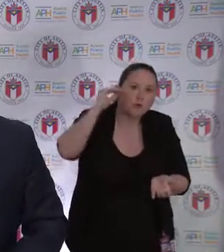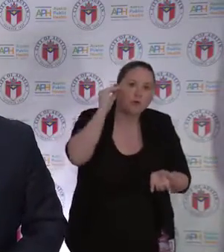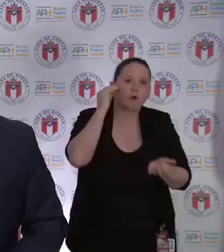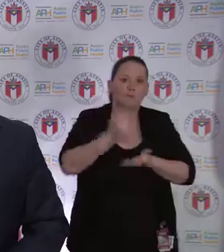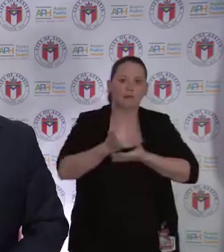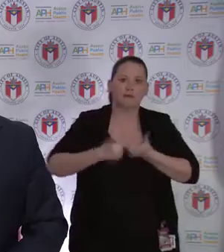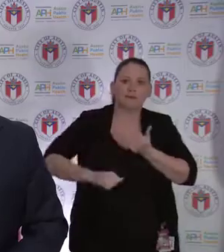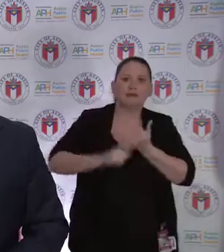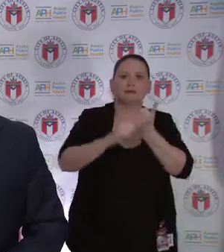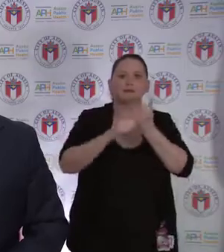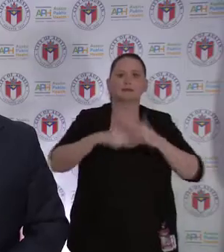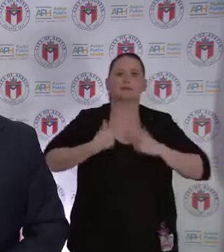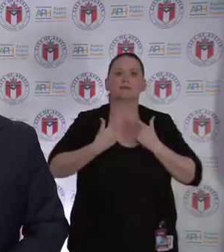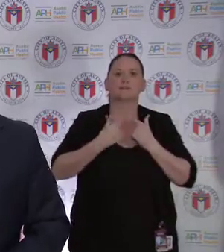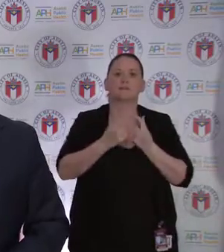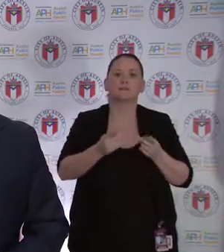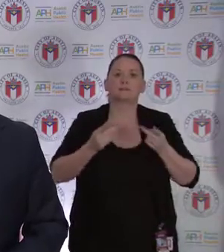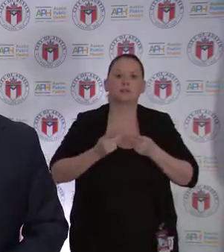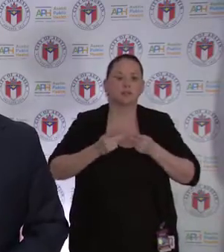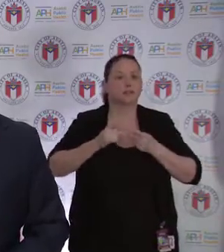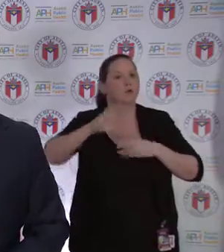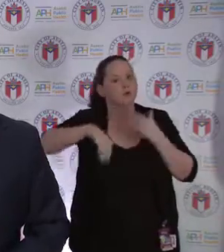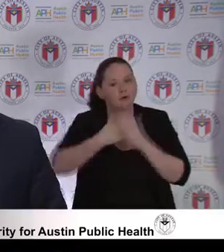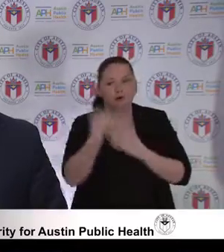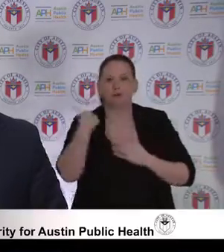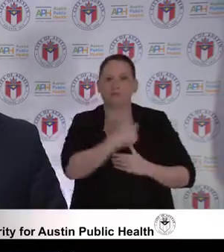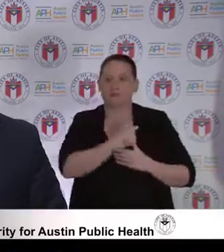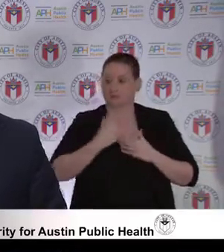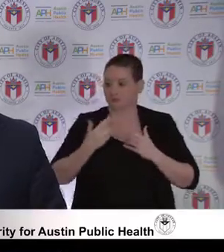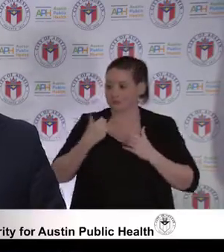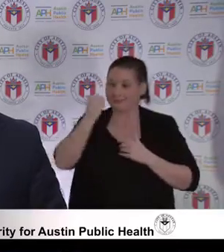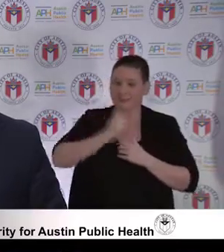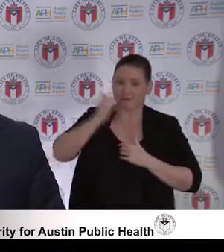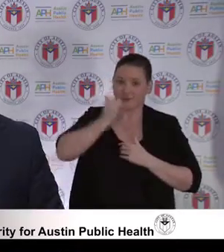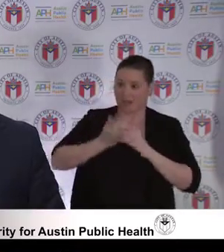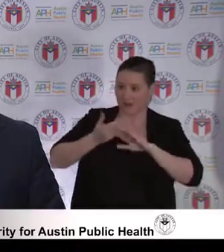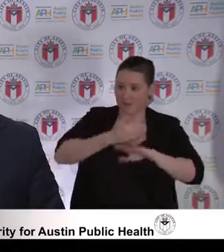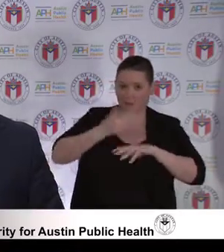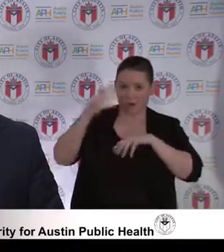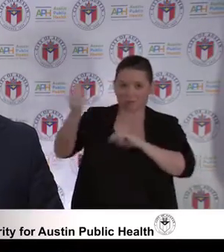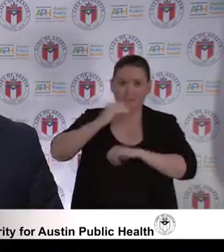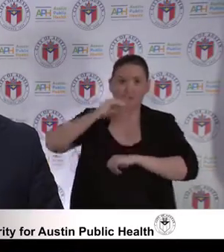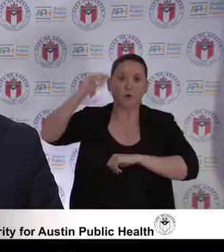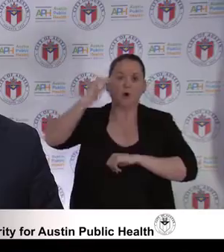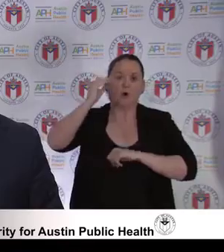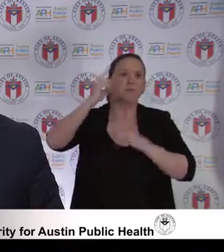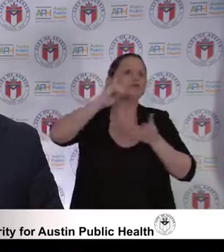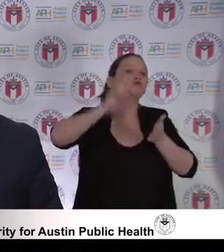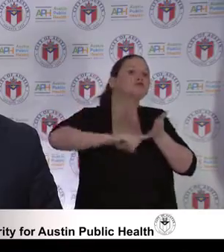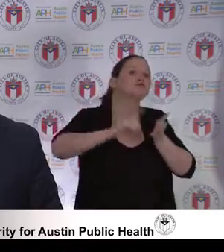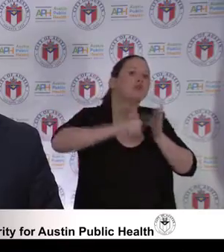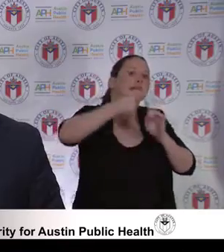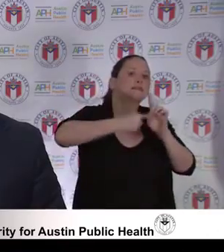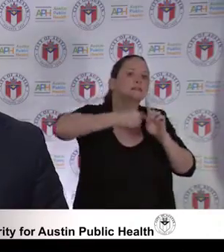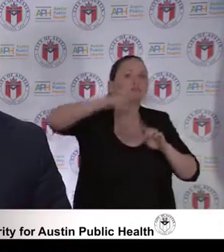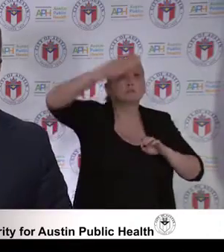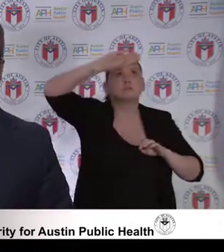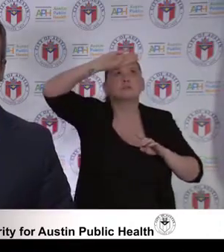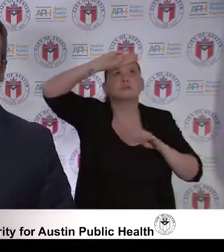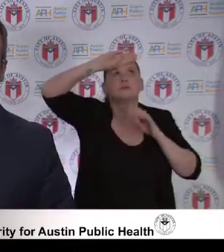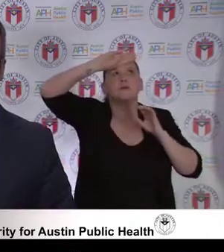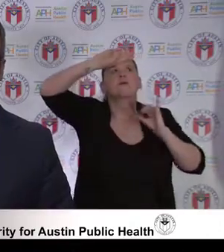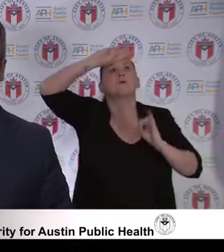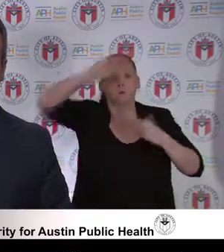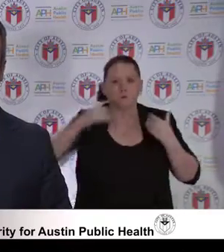All of us are checking our temperatures before we leave the house every day. All of us are checking temperatures on the way into the